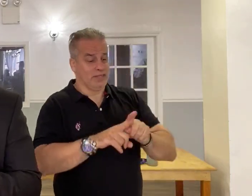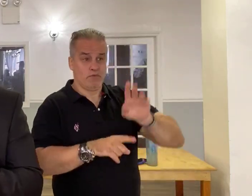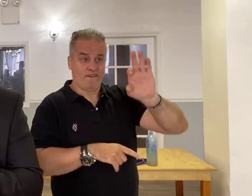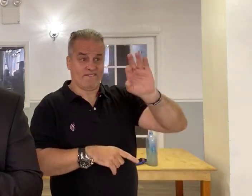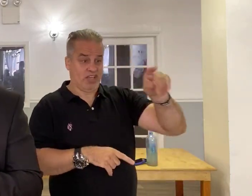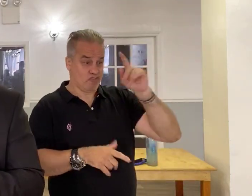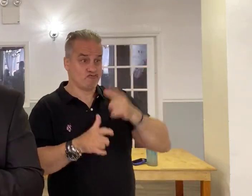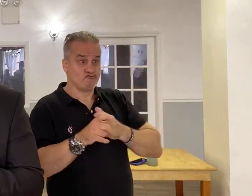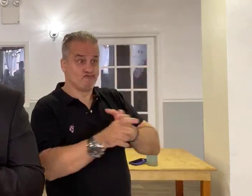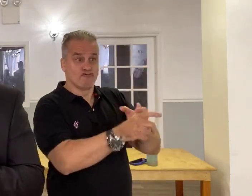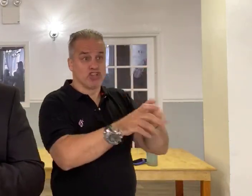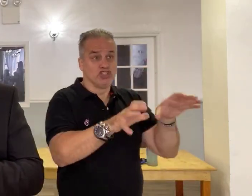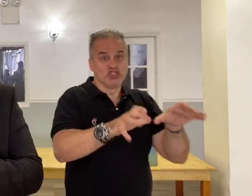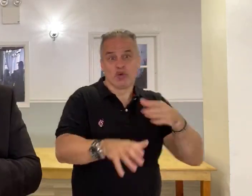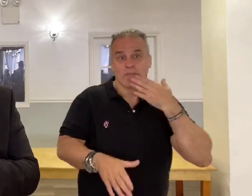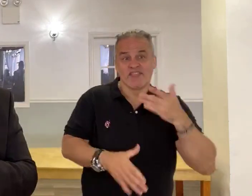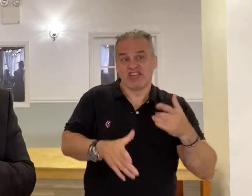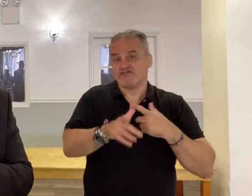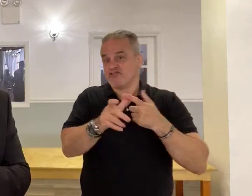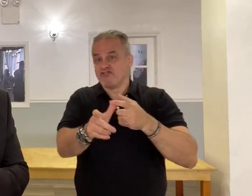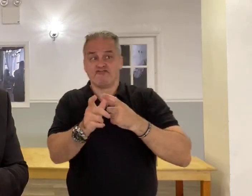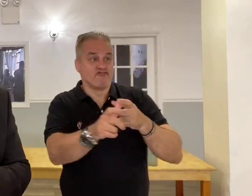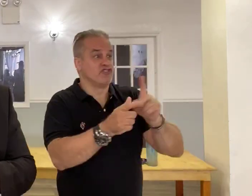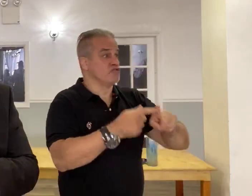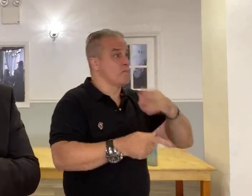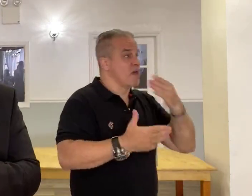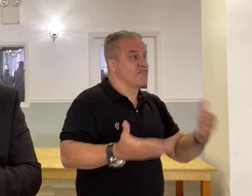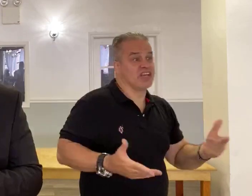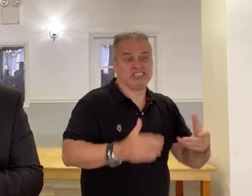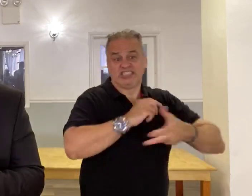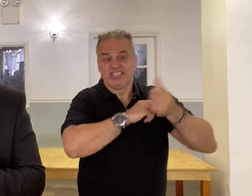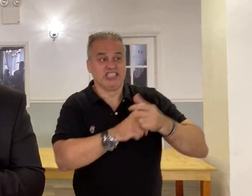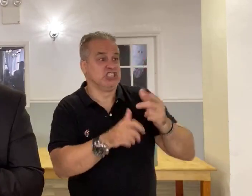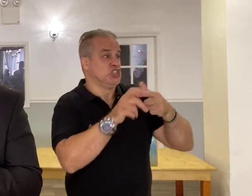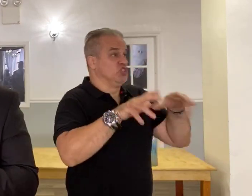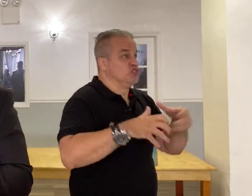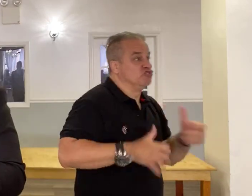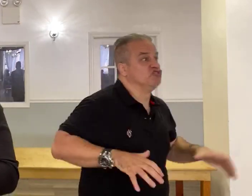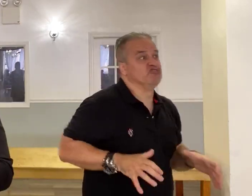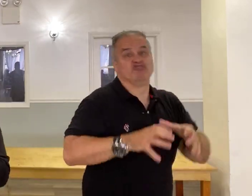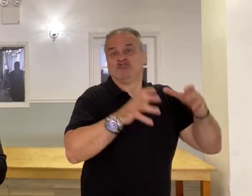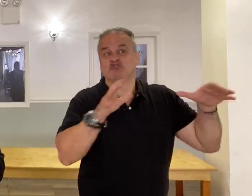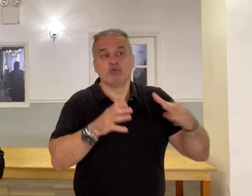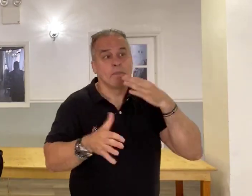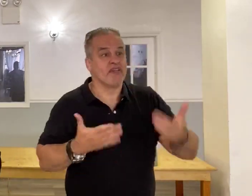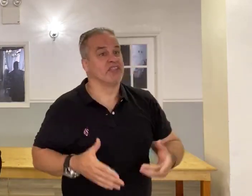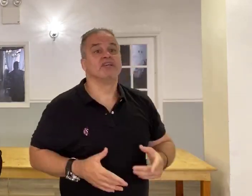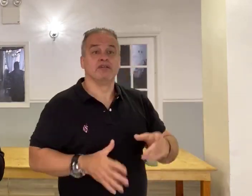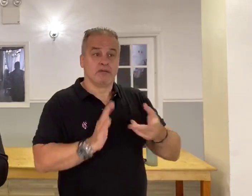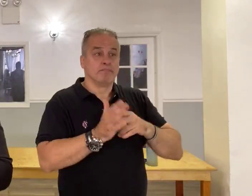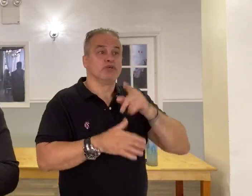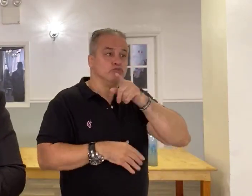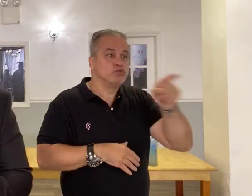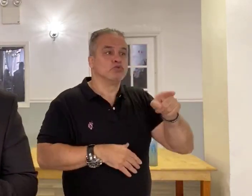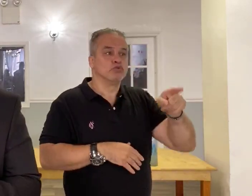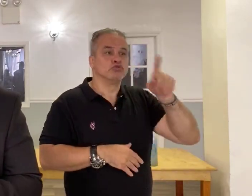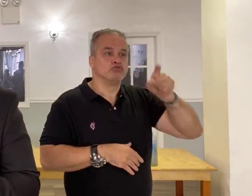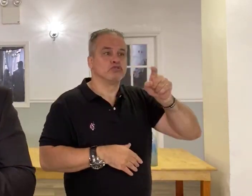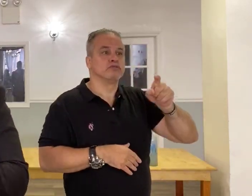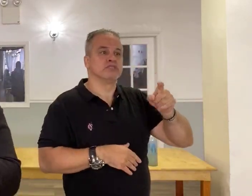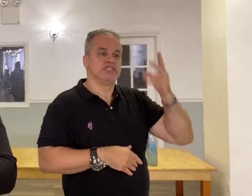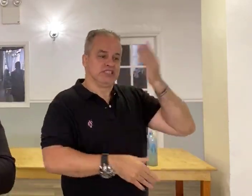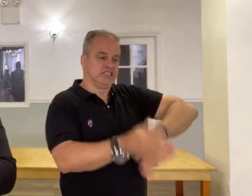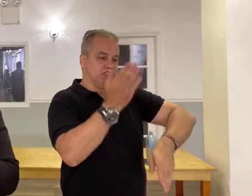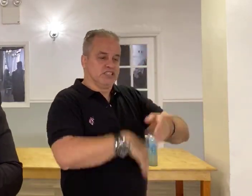God's children. And if you would be such an one that would offend one of God's little ones that believe in